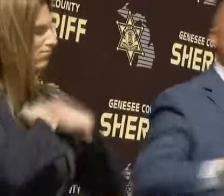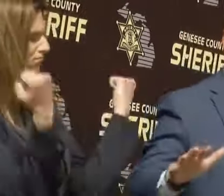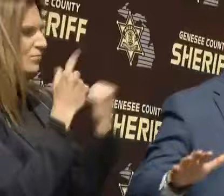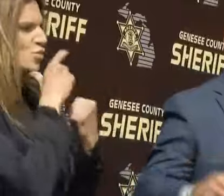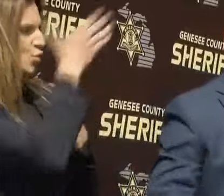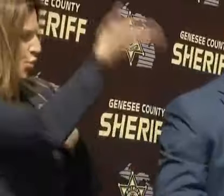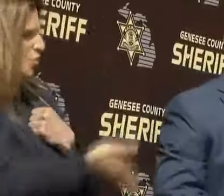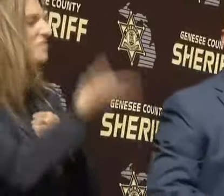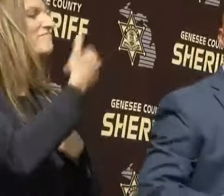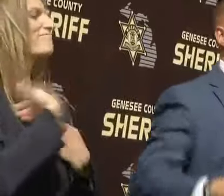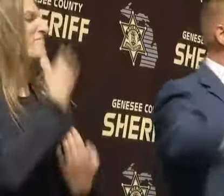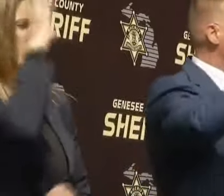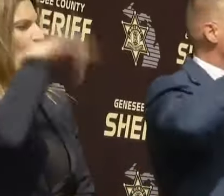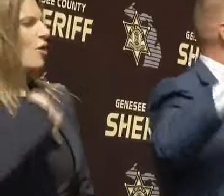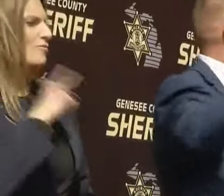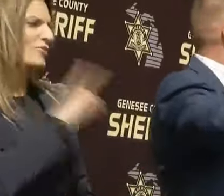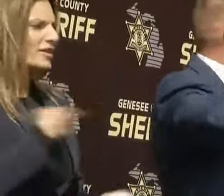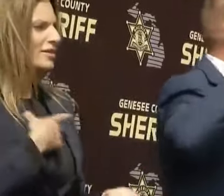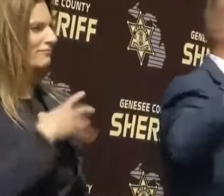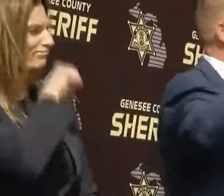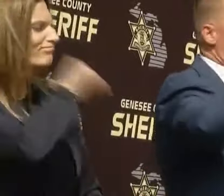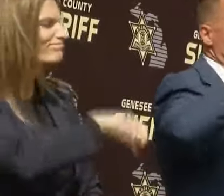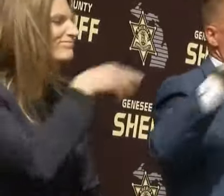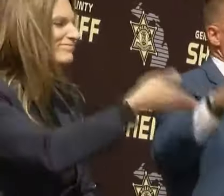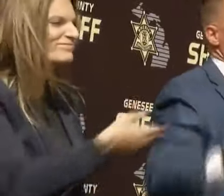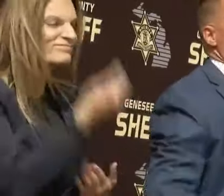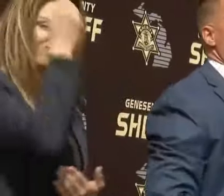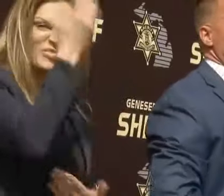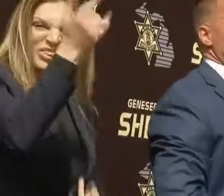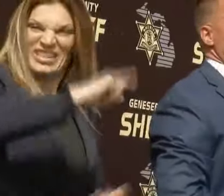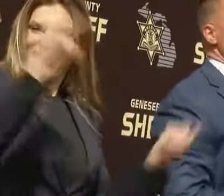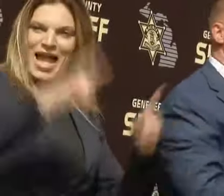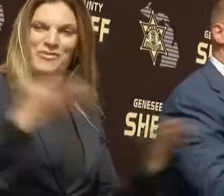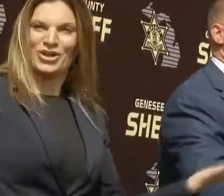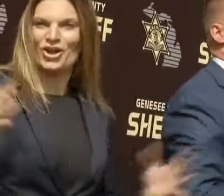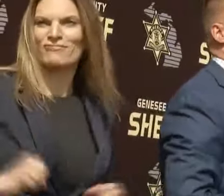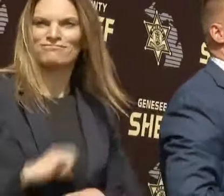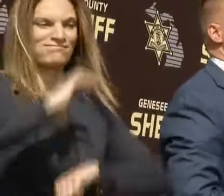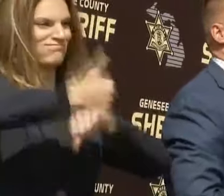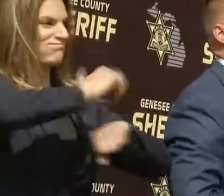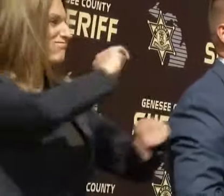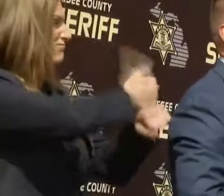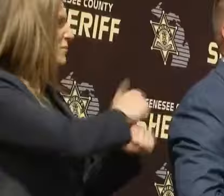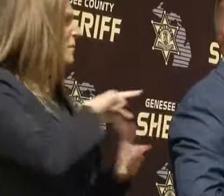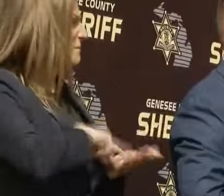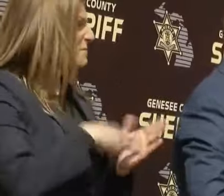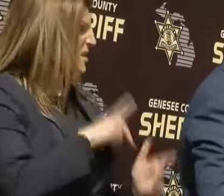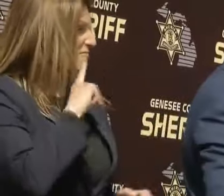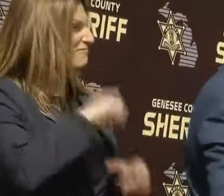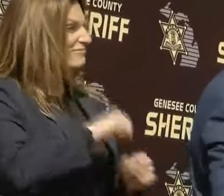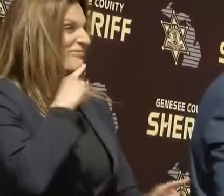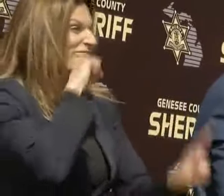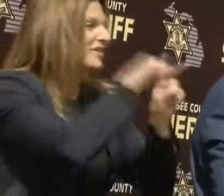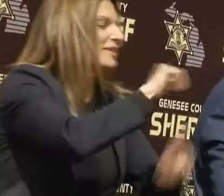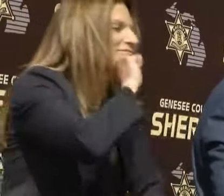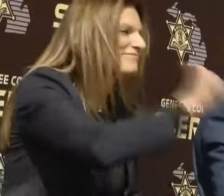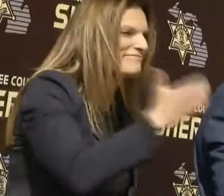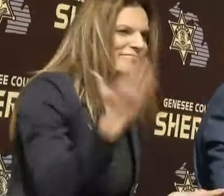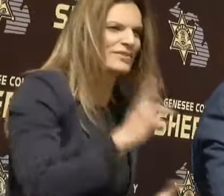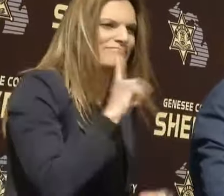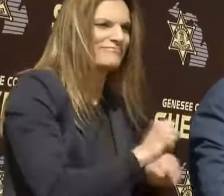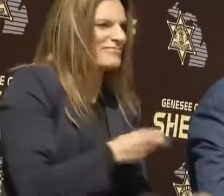means more than anything. You can't duplicate this by forcing it. Love's got to come from within, and I saw that in